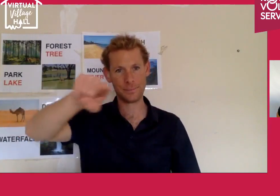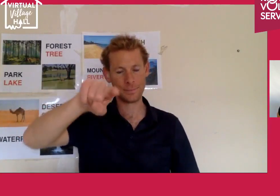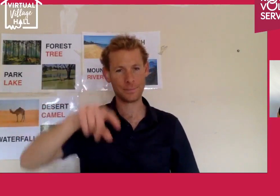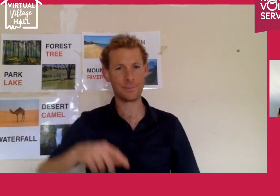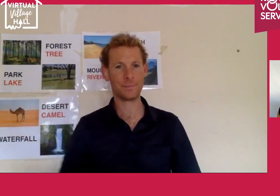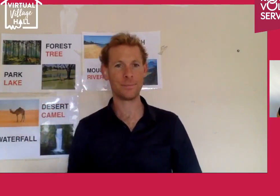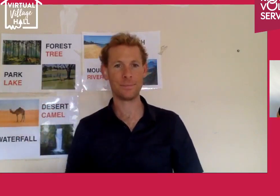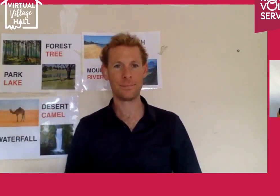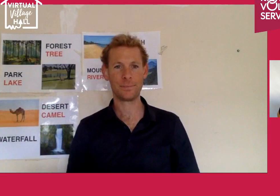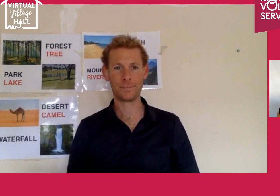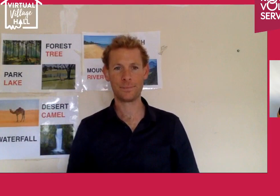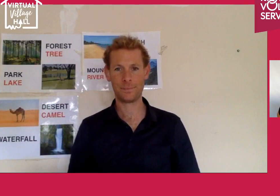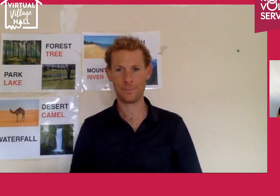Lake.